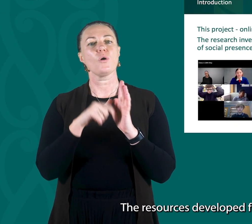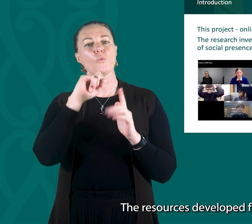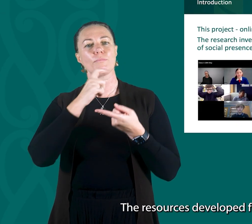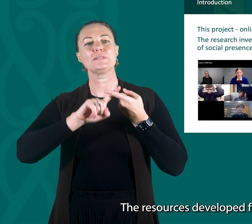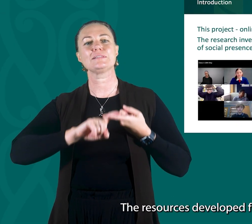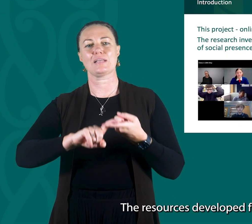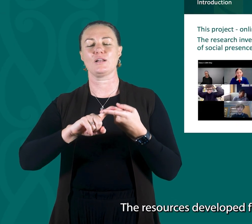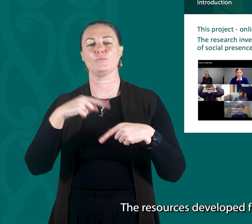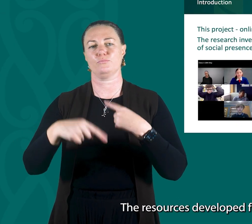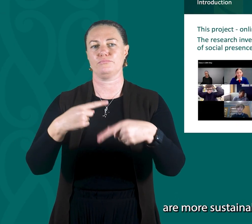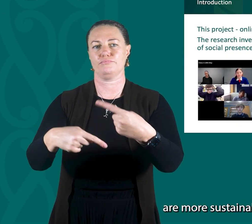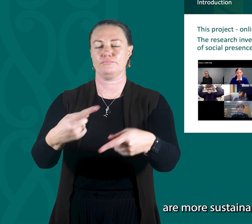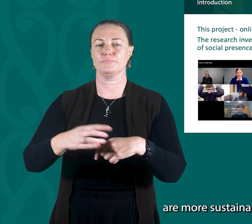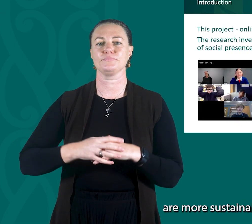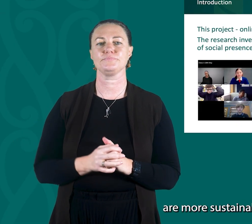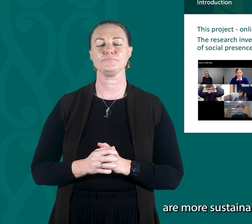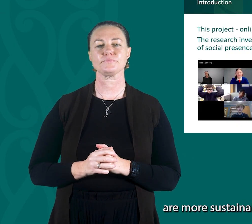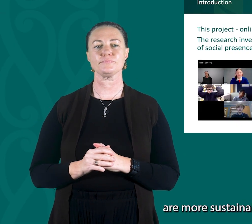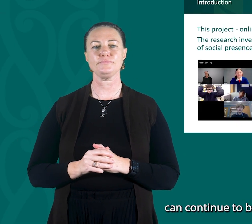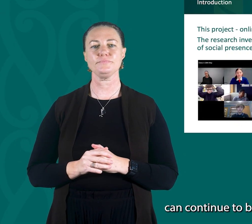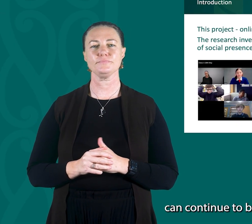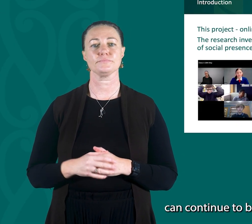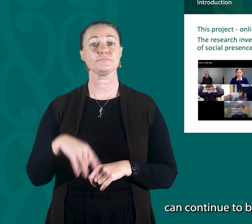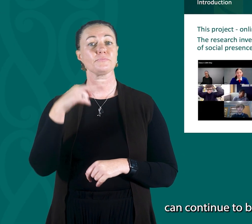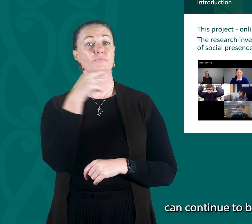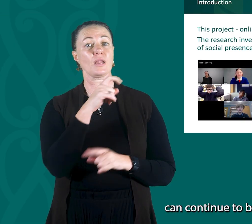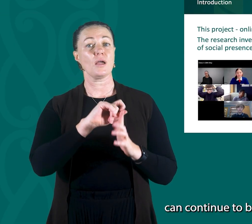from this project are more sustainable and can continue to be used.